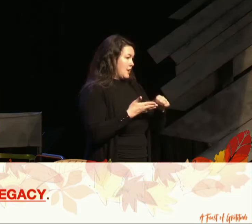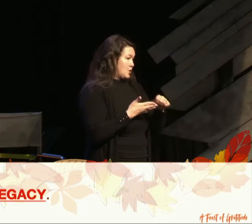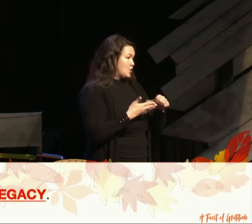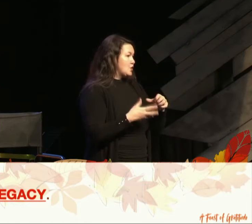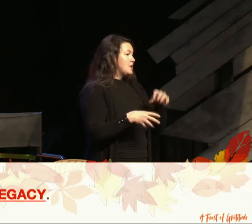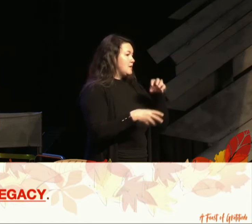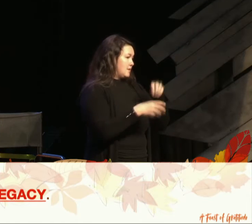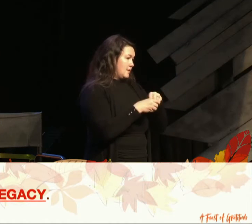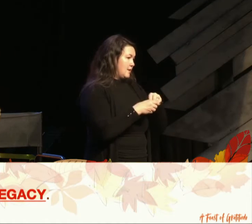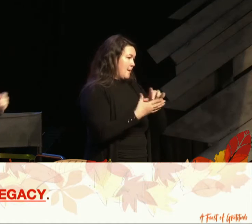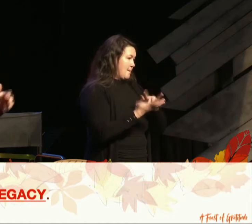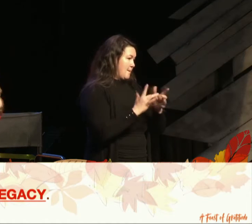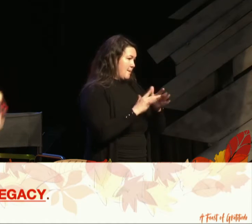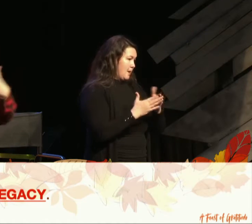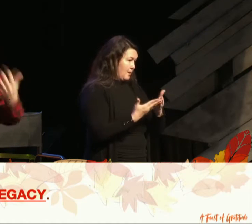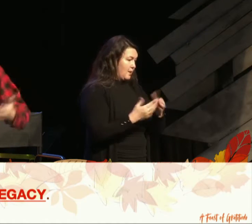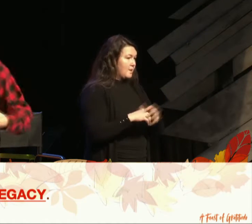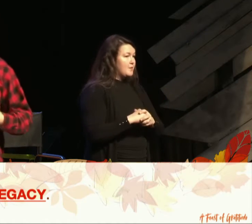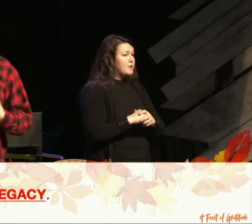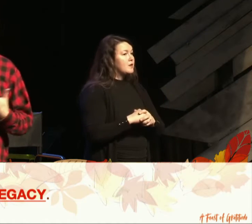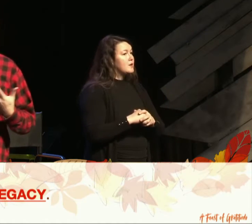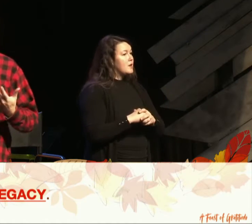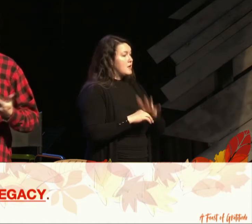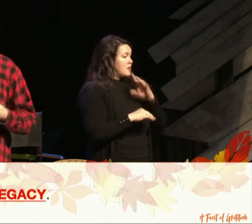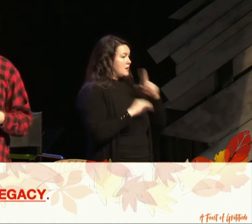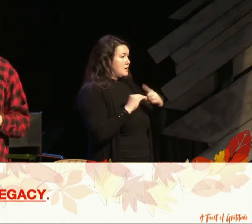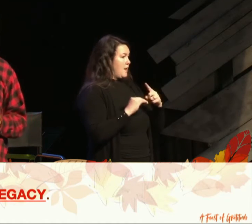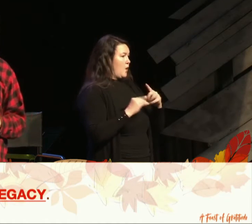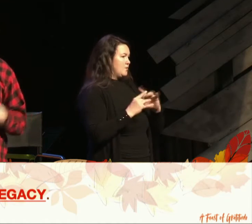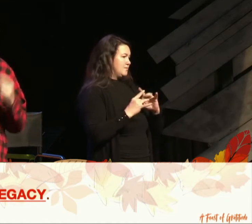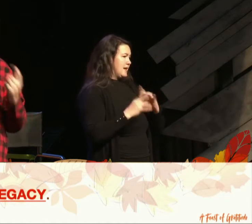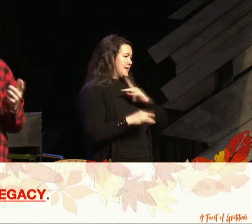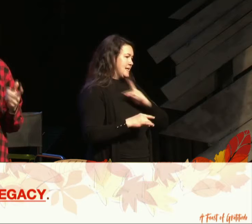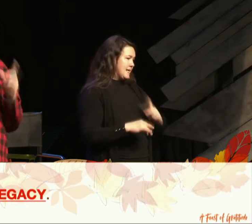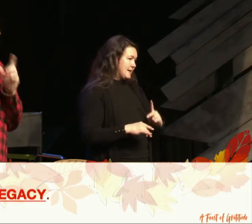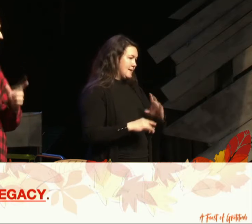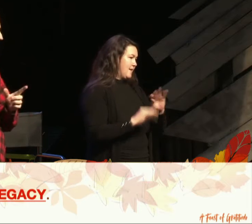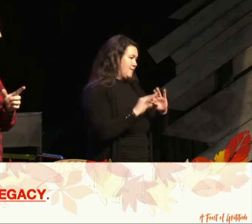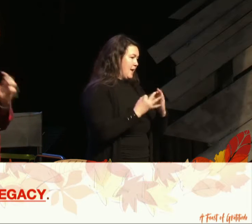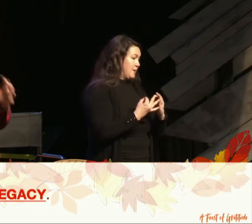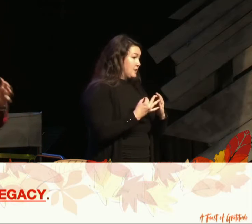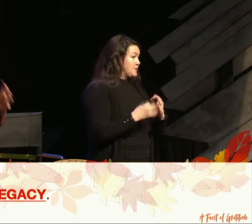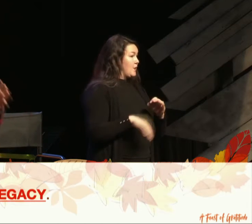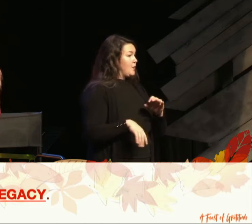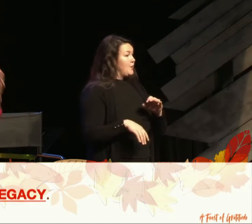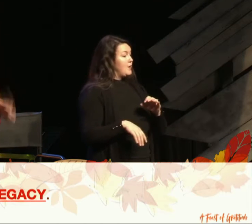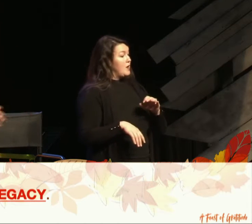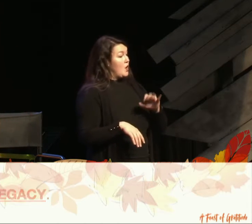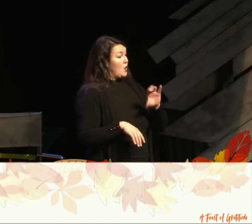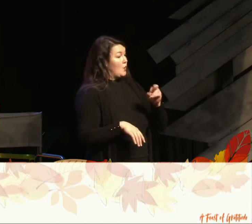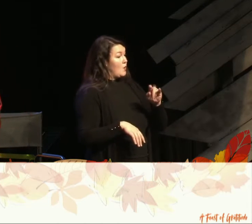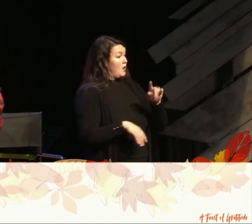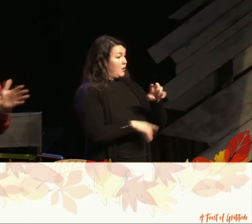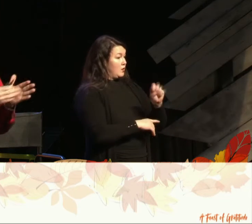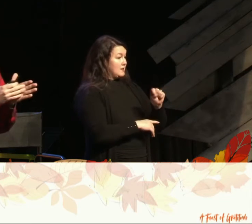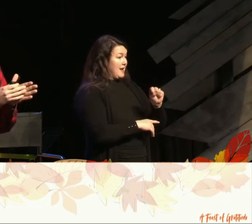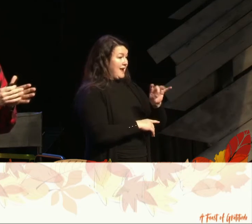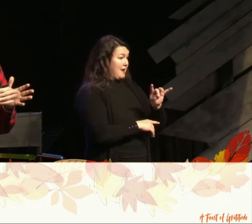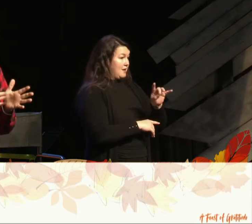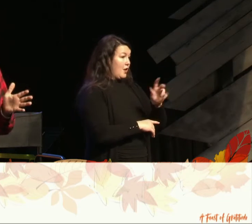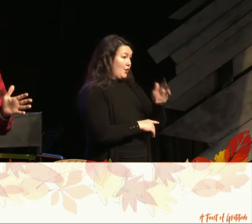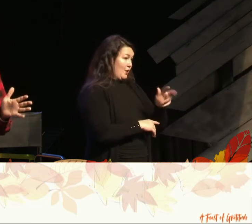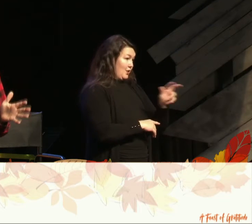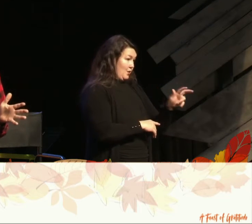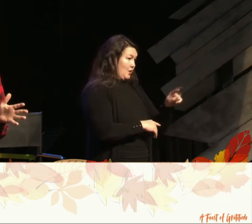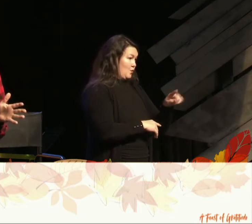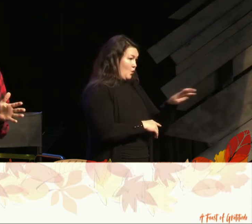Bible. And it kind of tells the stories of the kings and their families. In 1 Chronicles 8, verse 33 through 40, we get a picture